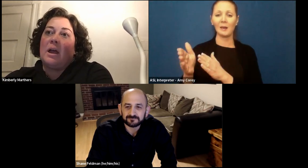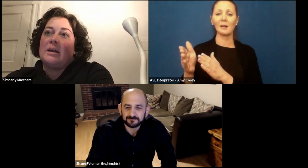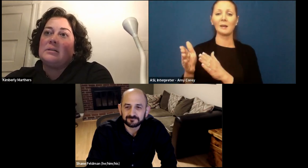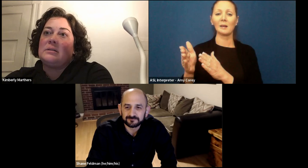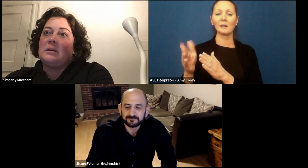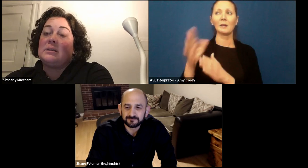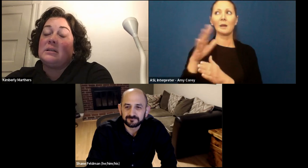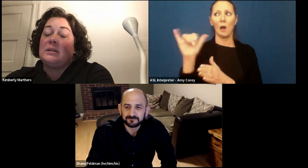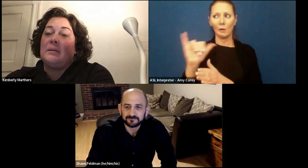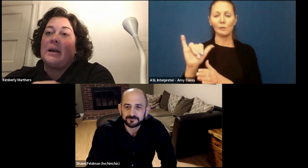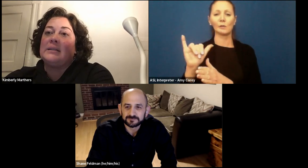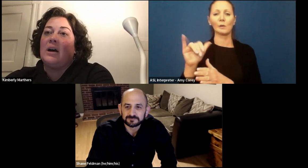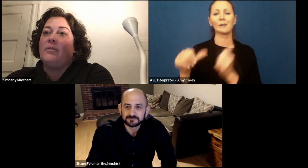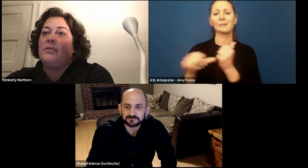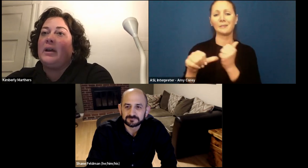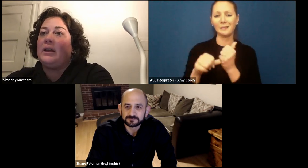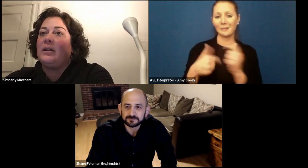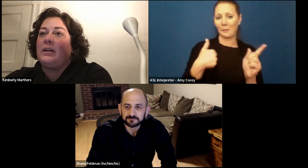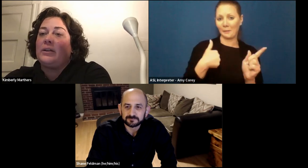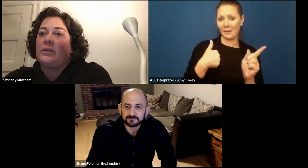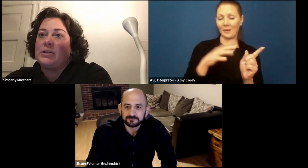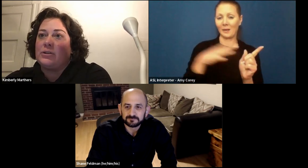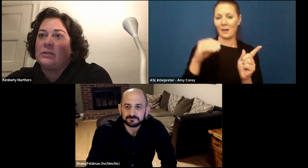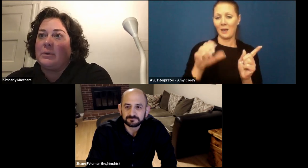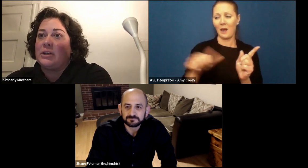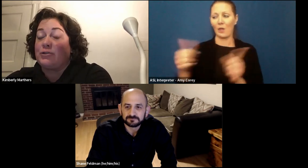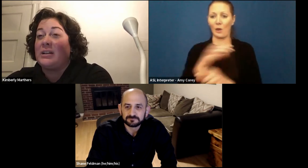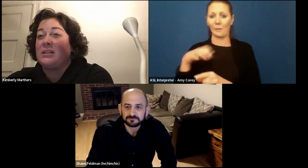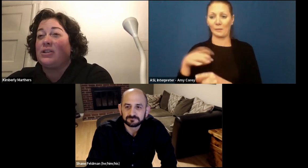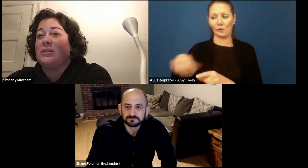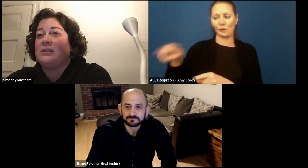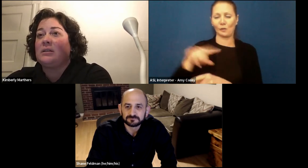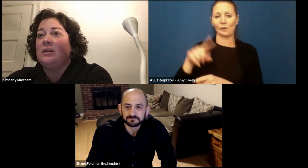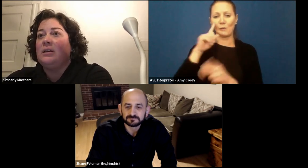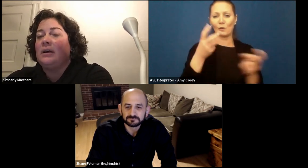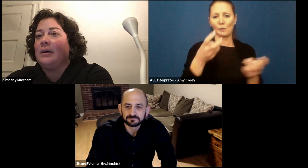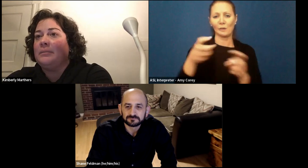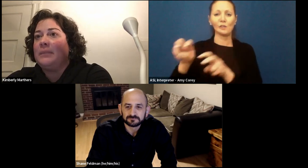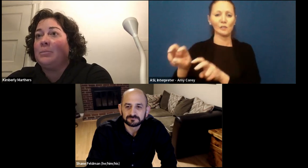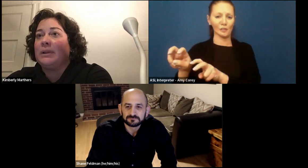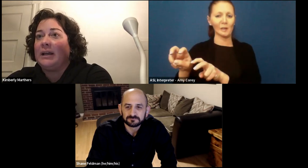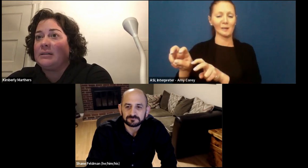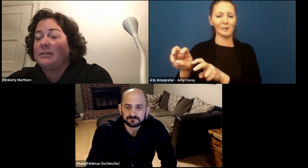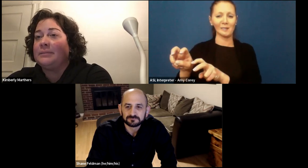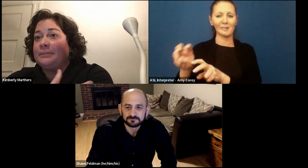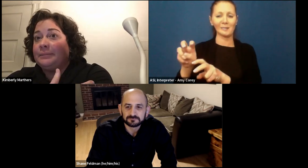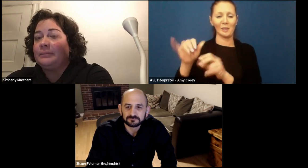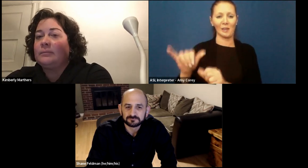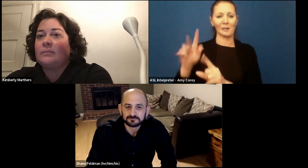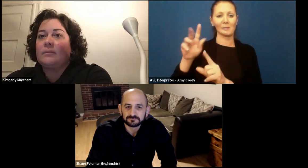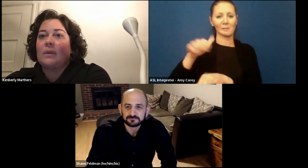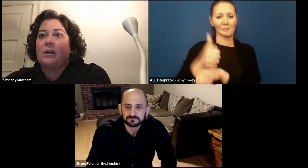as well as assisting myself and the other commissioners with the transitions in place